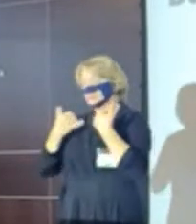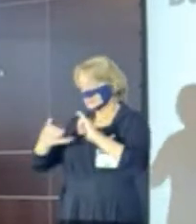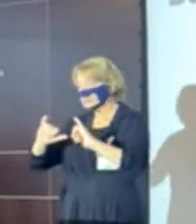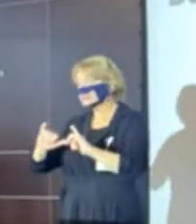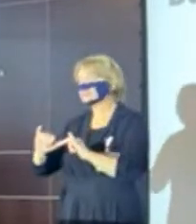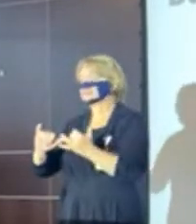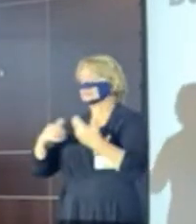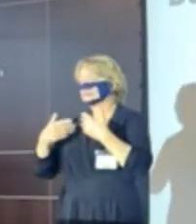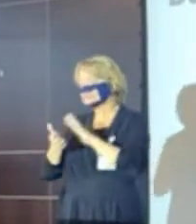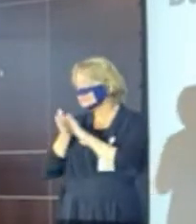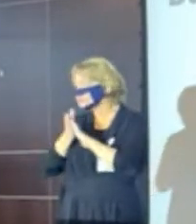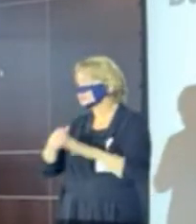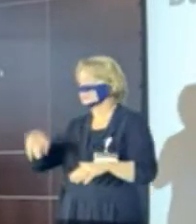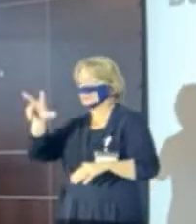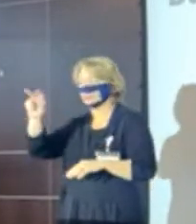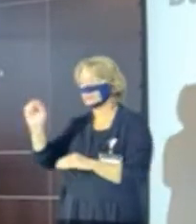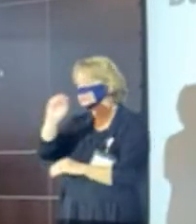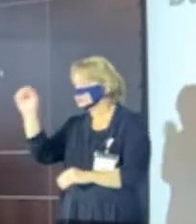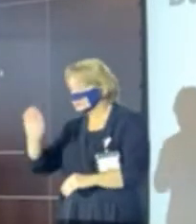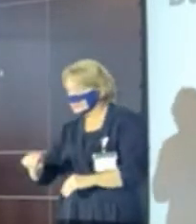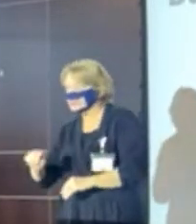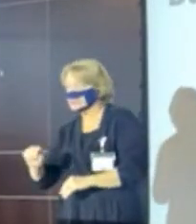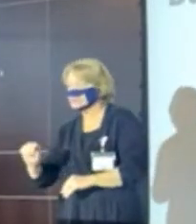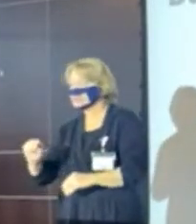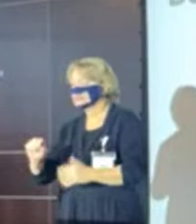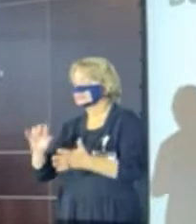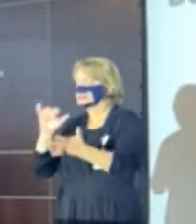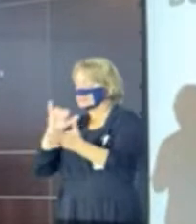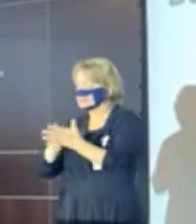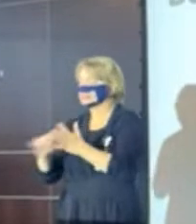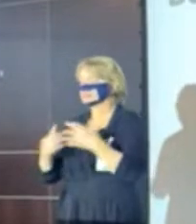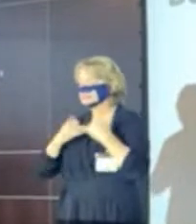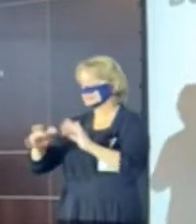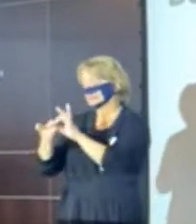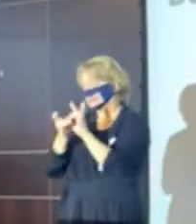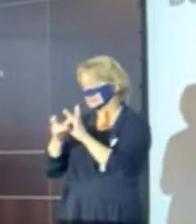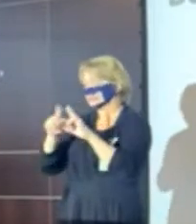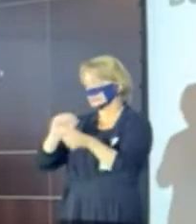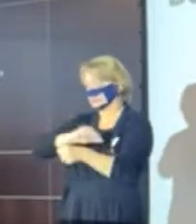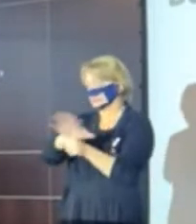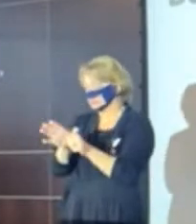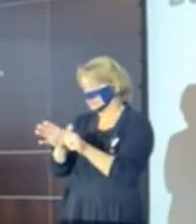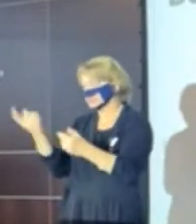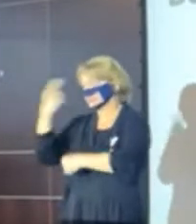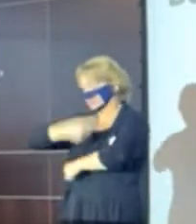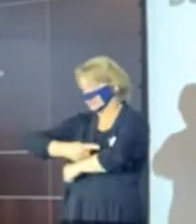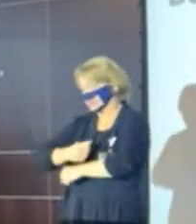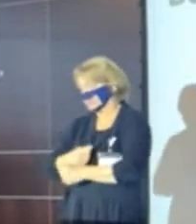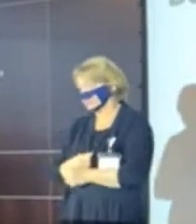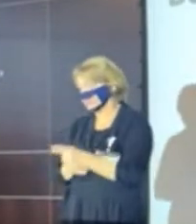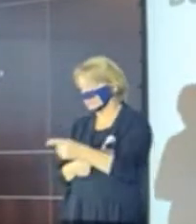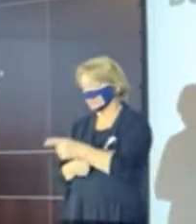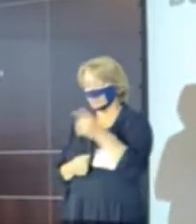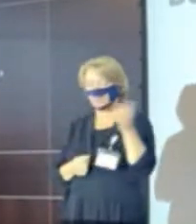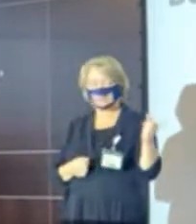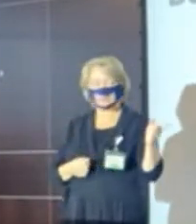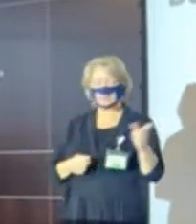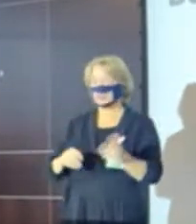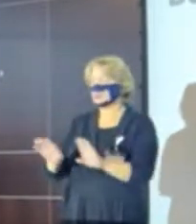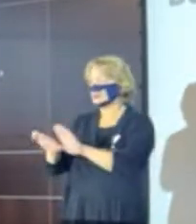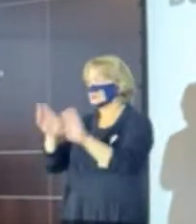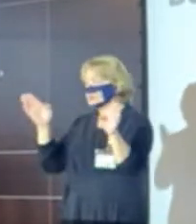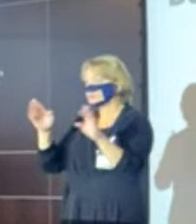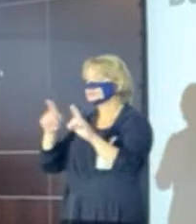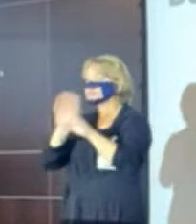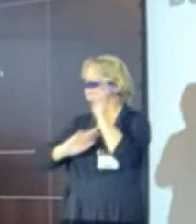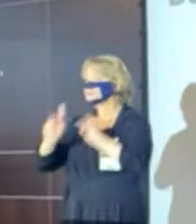total census is related to COVID. Thank you. Open it up to those of you on the phone. We are going